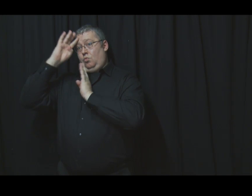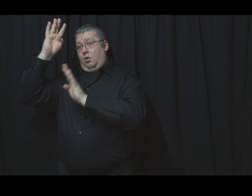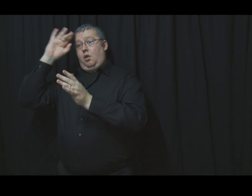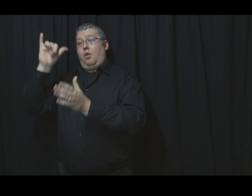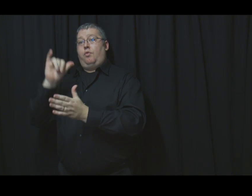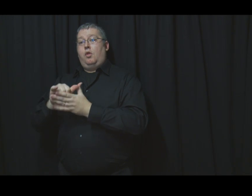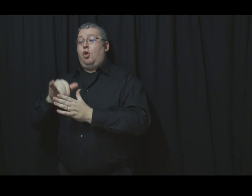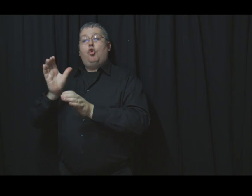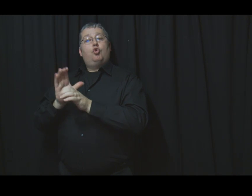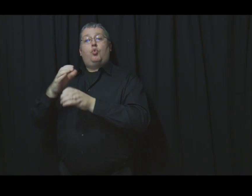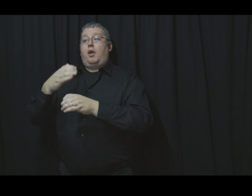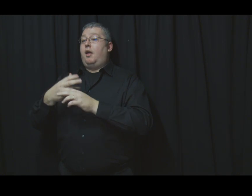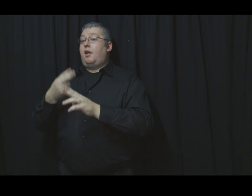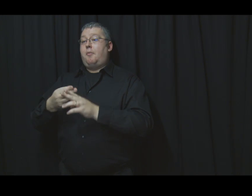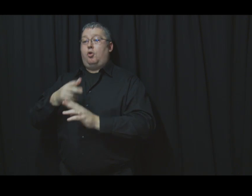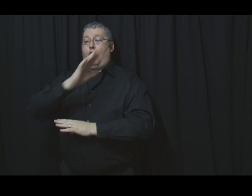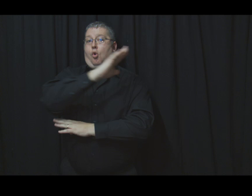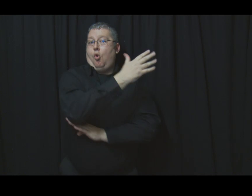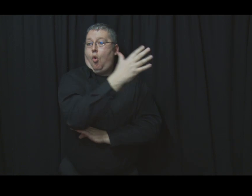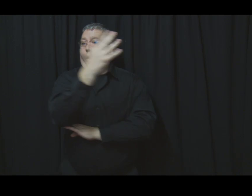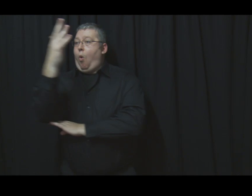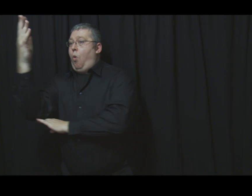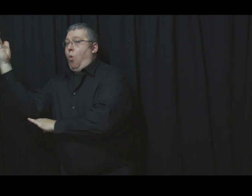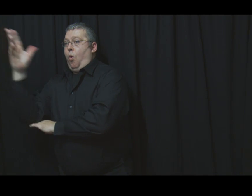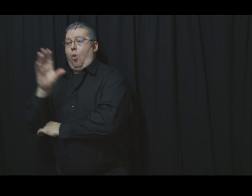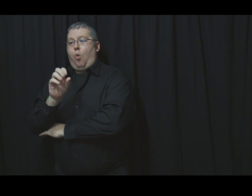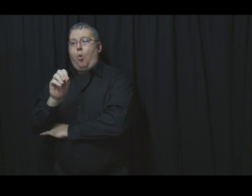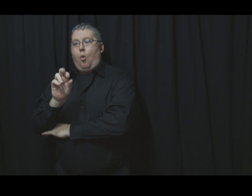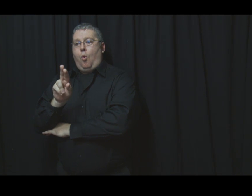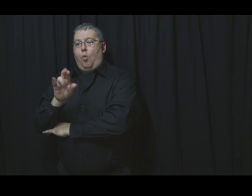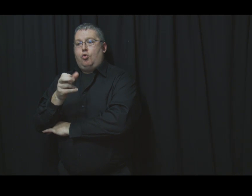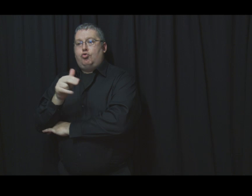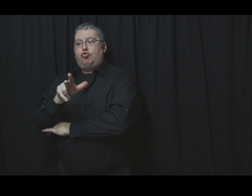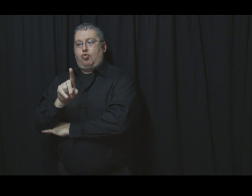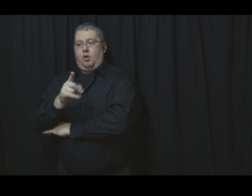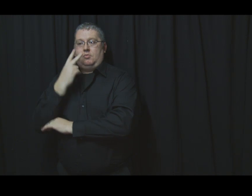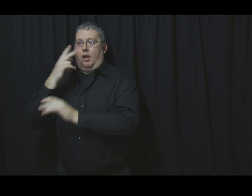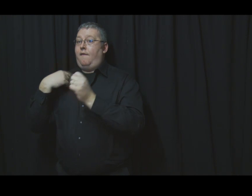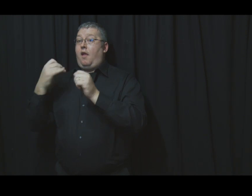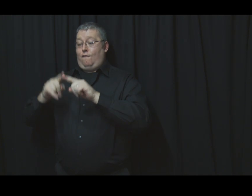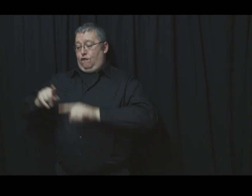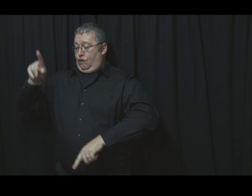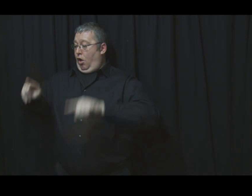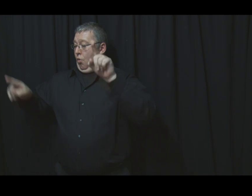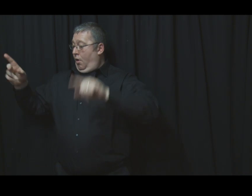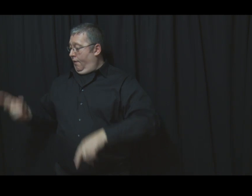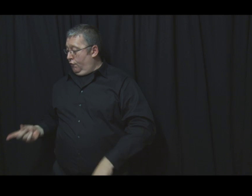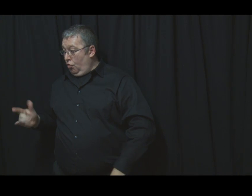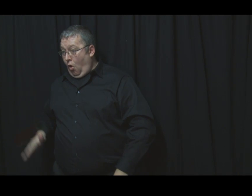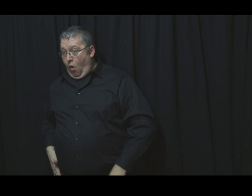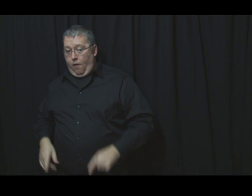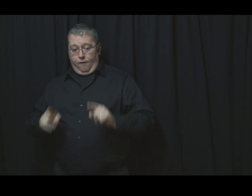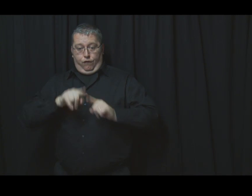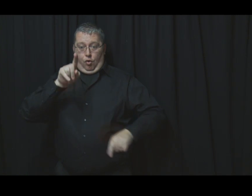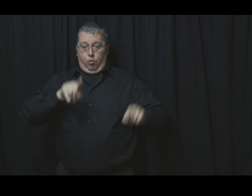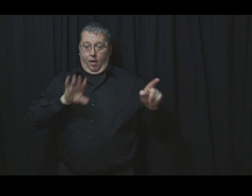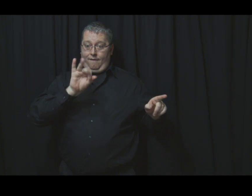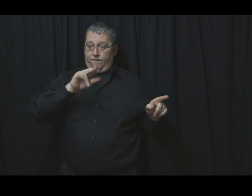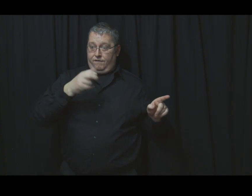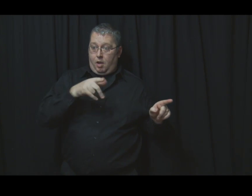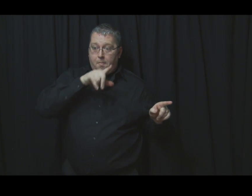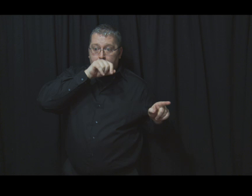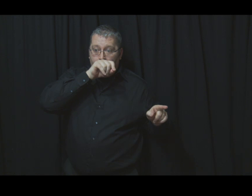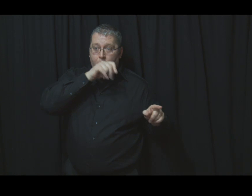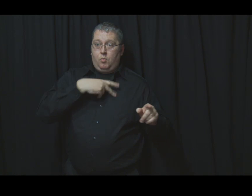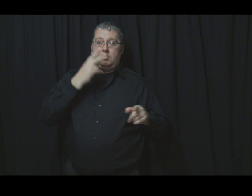In other words, they're saying, look, there's great variation in the genetics of dogs and finches and so on. And so over time,